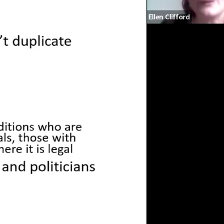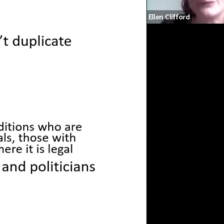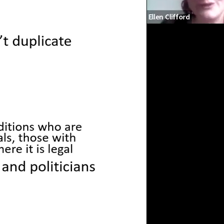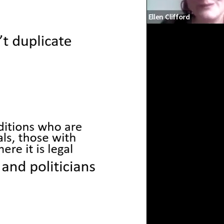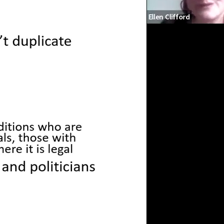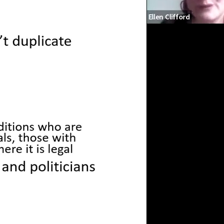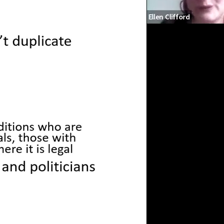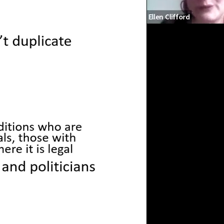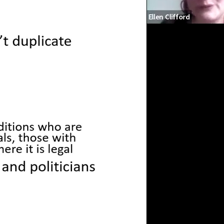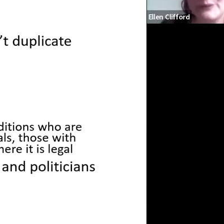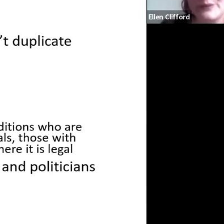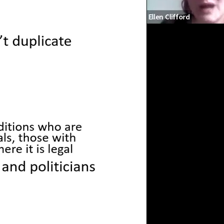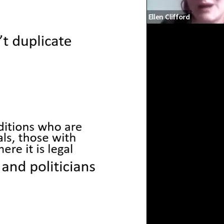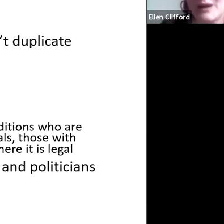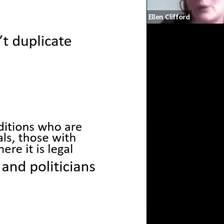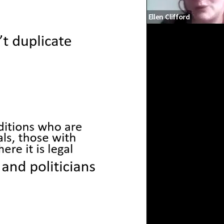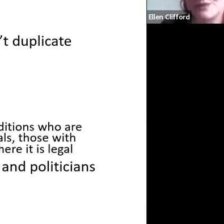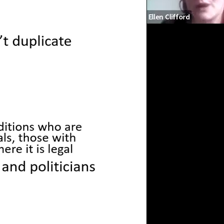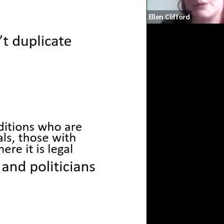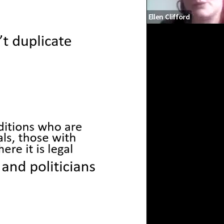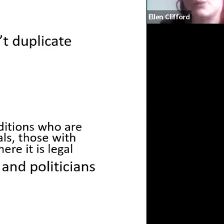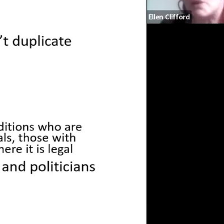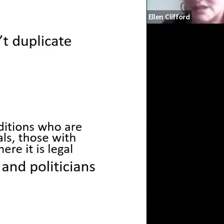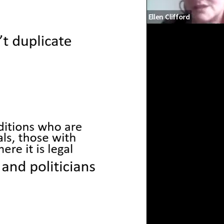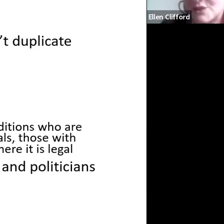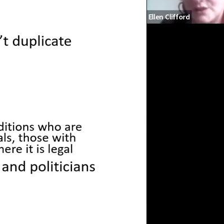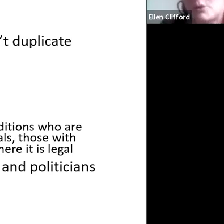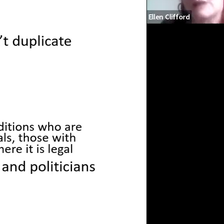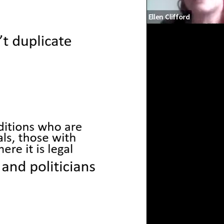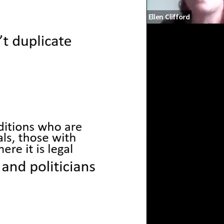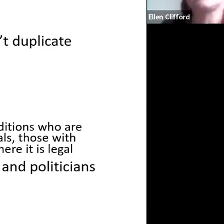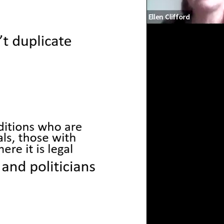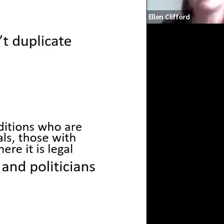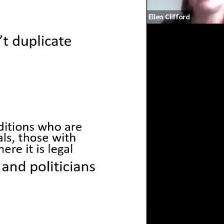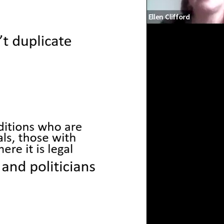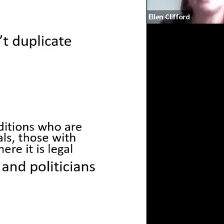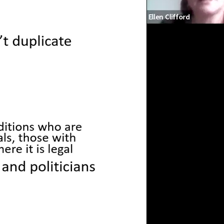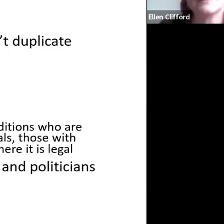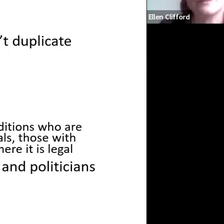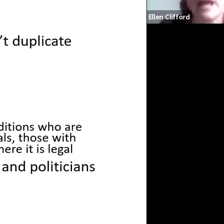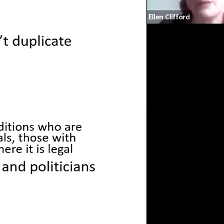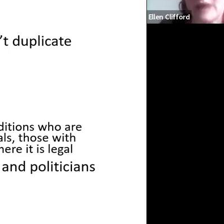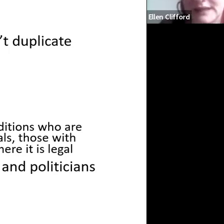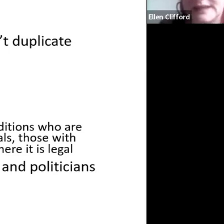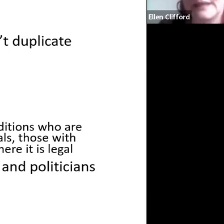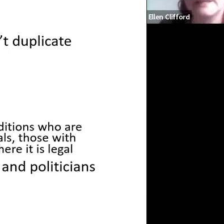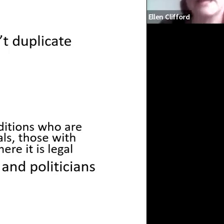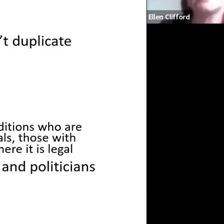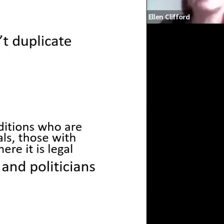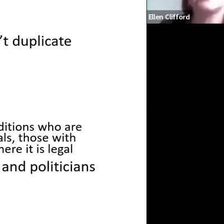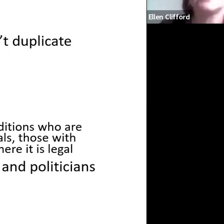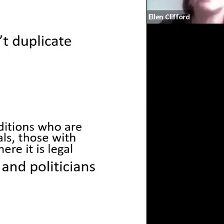all the other groups who are also wanting to or have started some